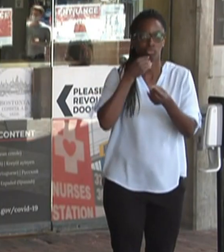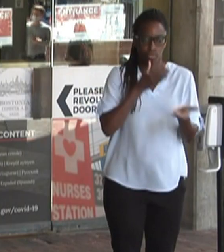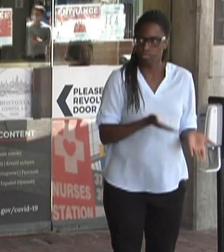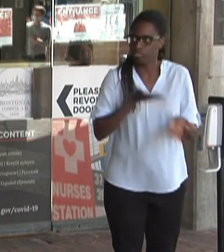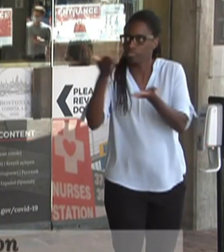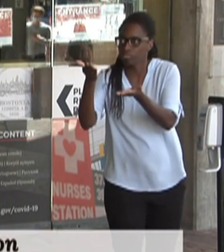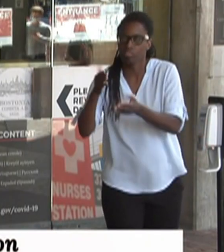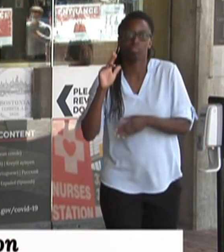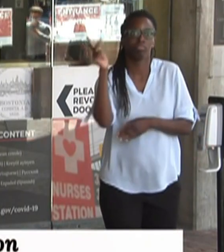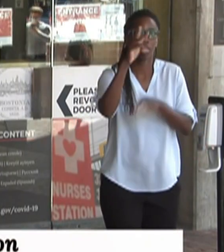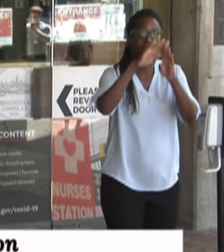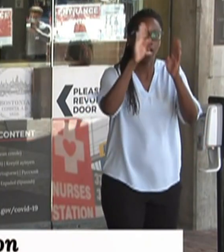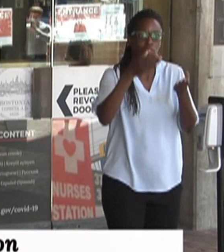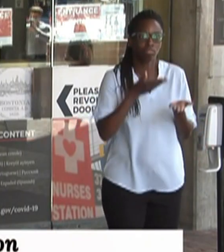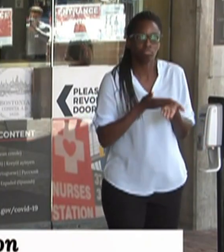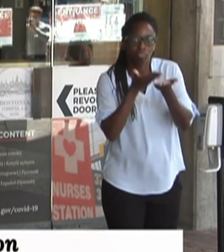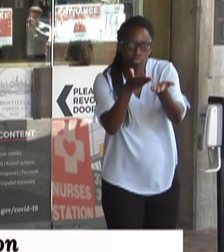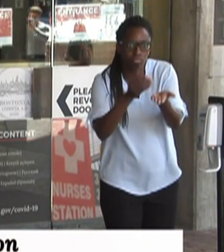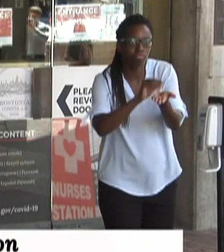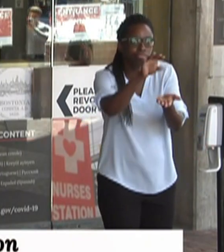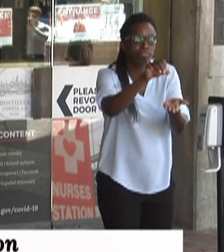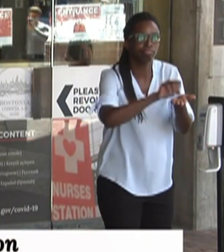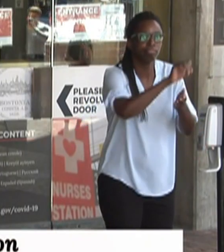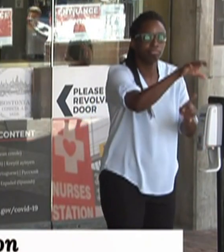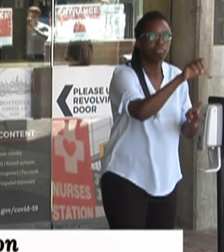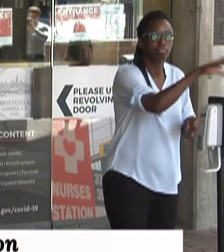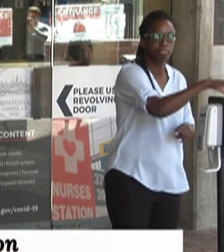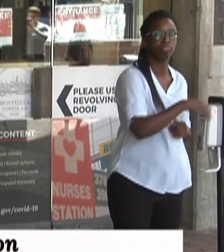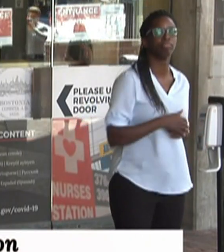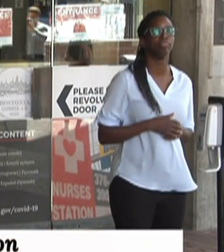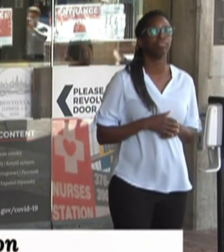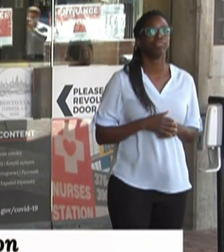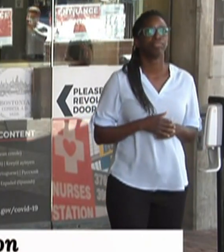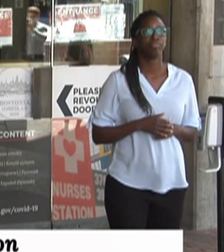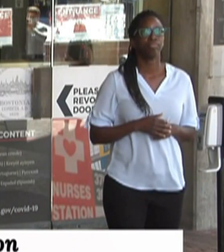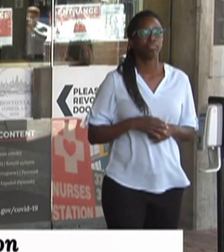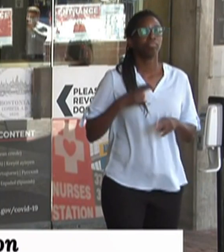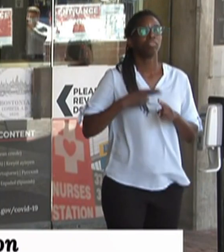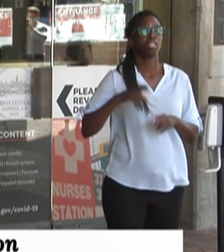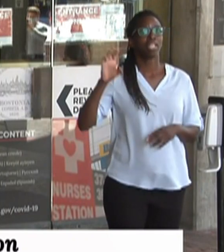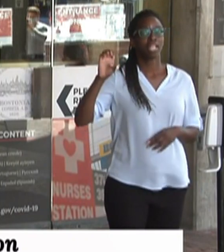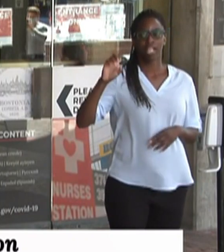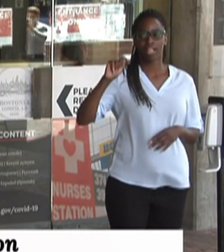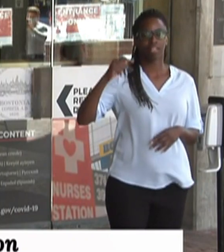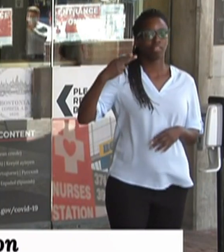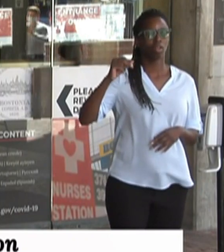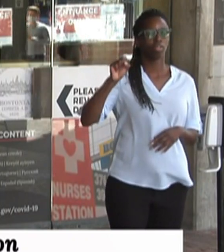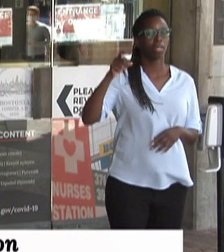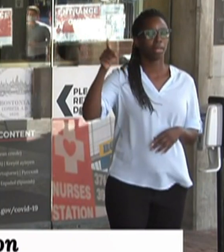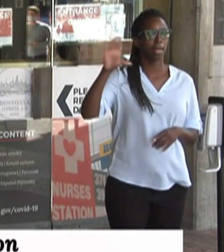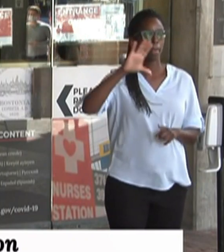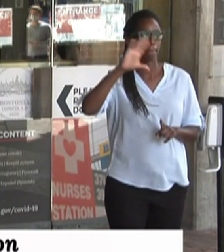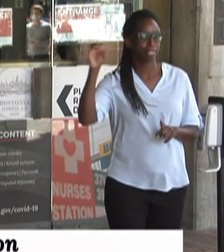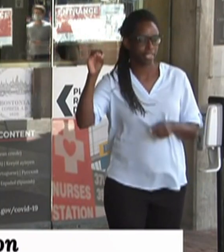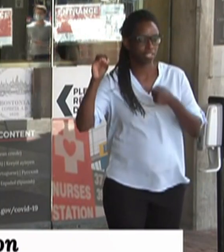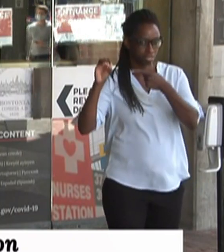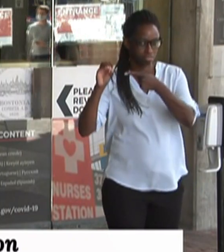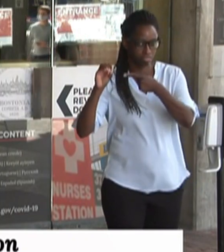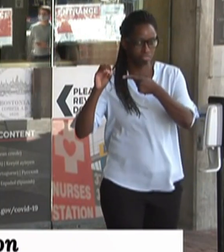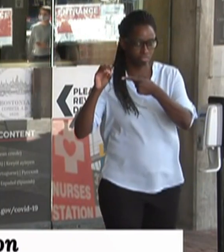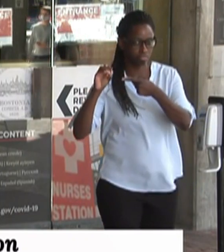home. They operate the Meals on Wheels program, as well as many meal sites in partnership with our 8 Strong Commission here in the